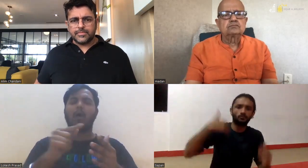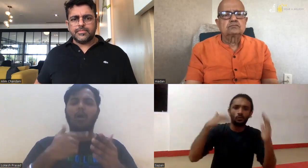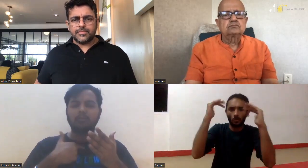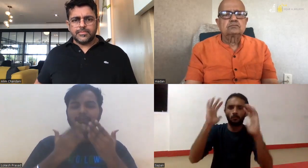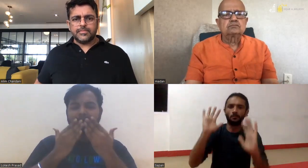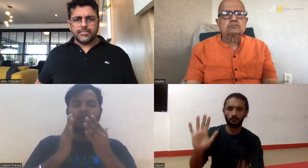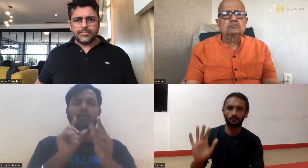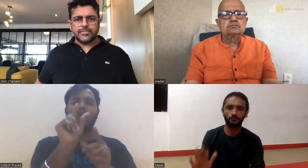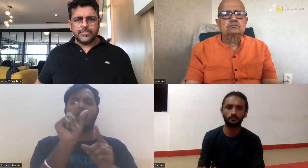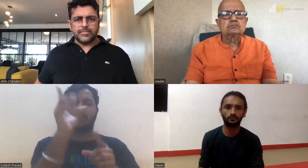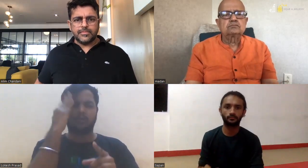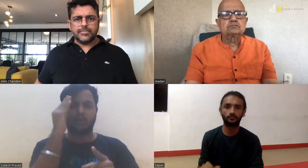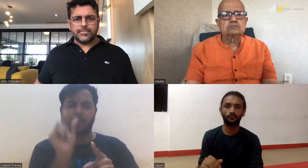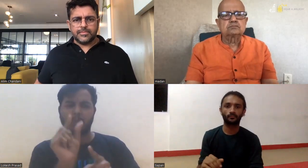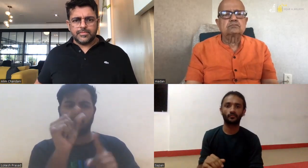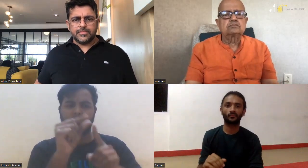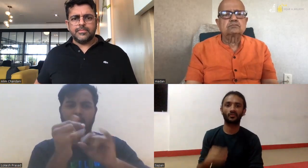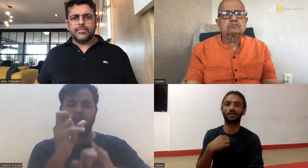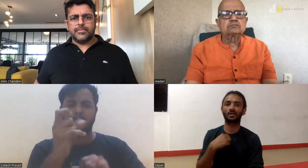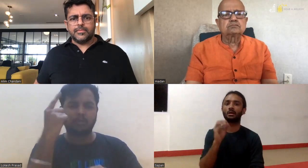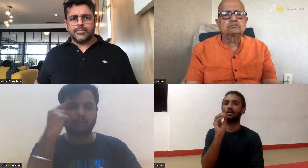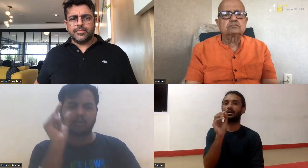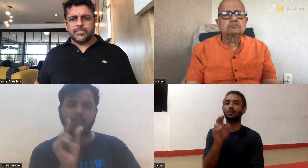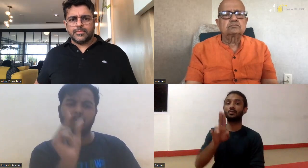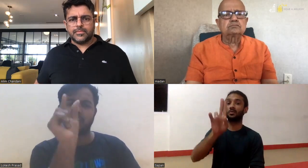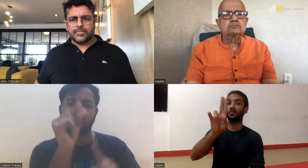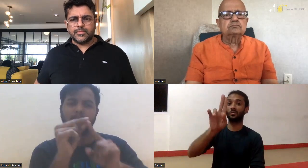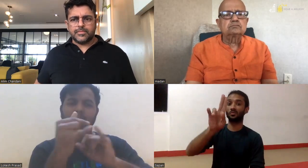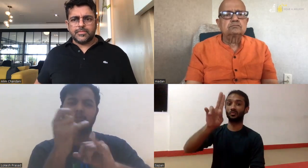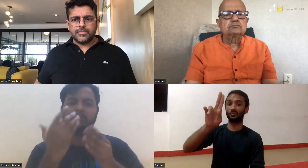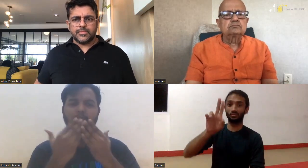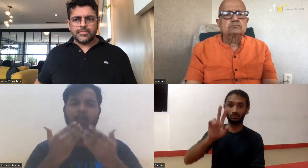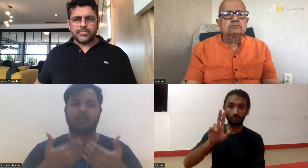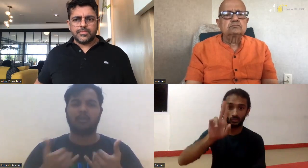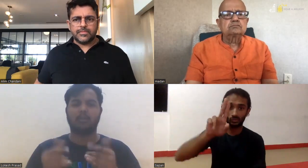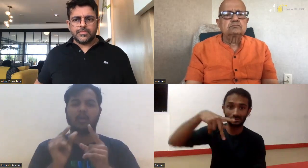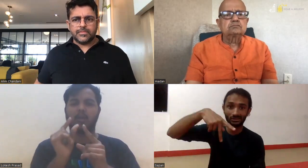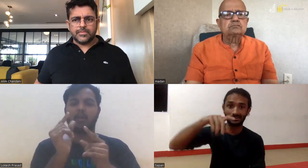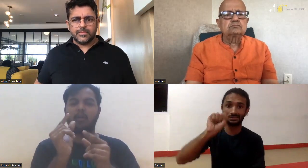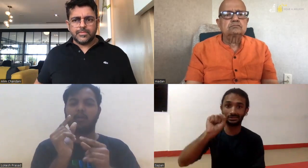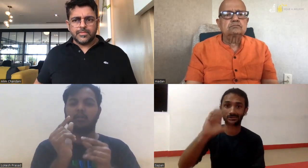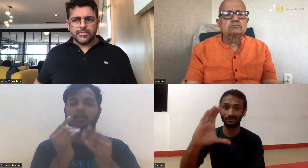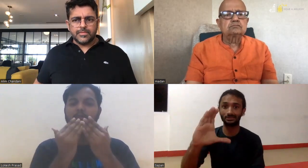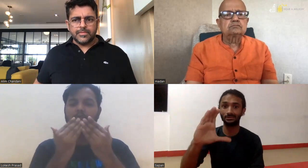So yeah, of course, we see a lot of negative things. So we have to try and see and work together.